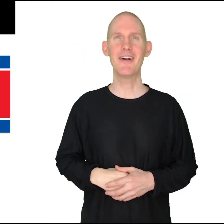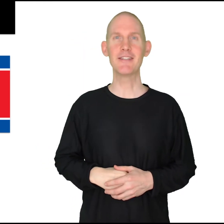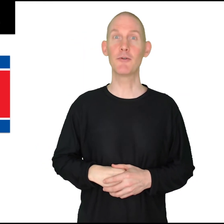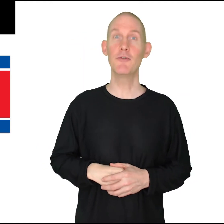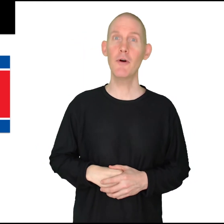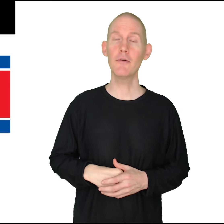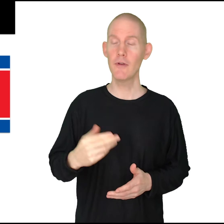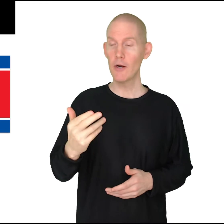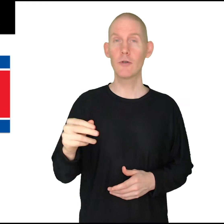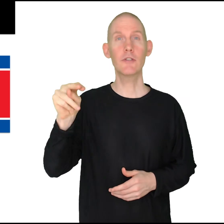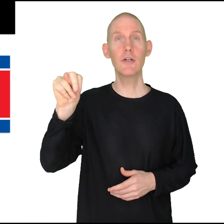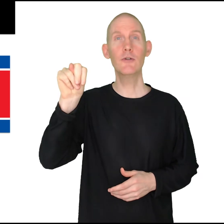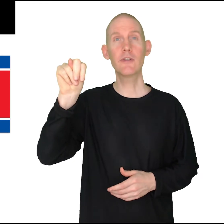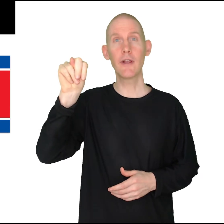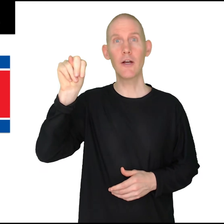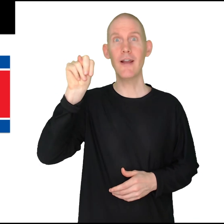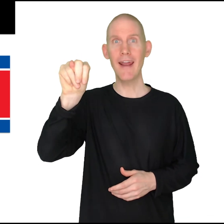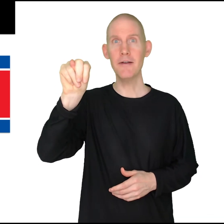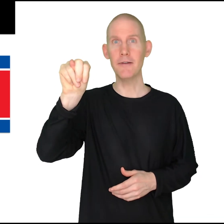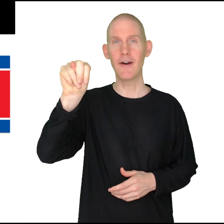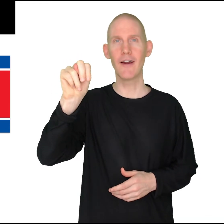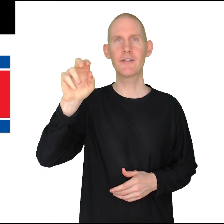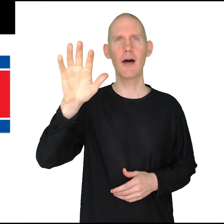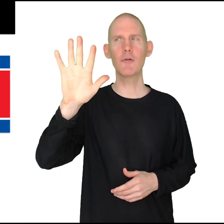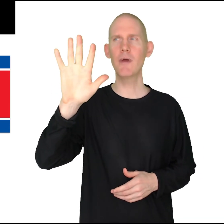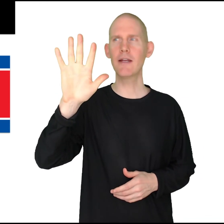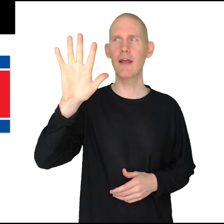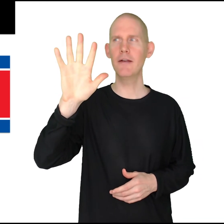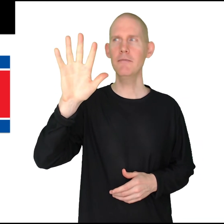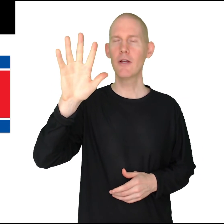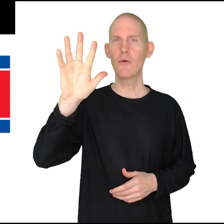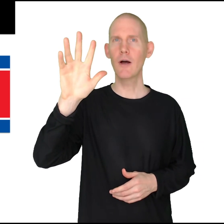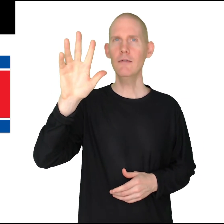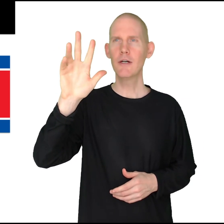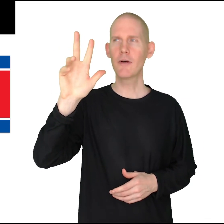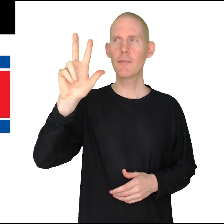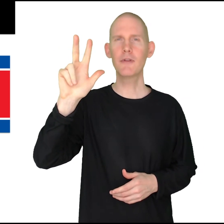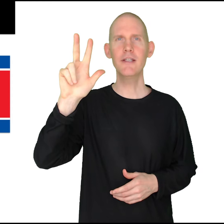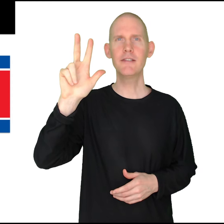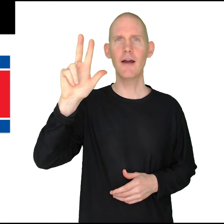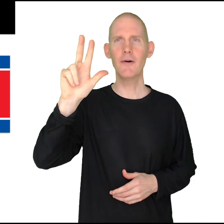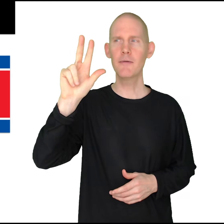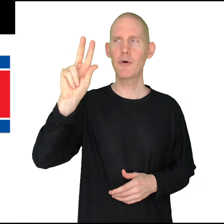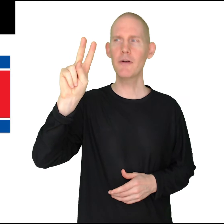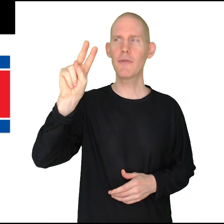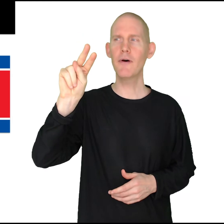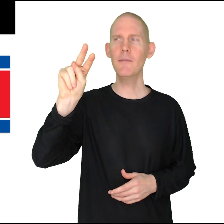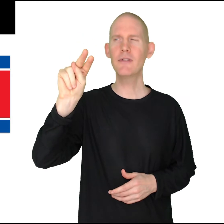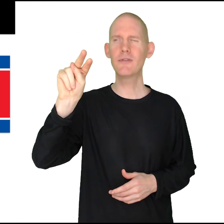so North, we're just going to use the letter N. All right, so how do we make an N? Well, we're going to put these down, put our thumb between